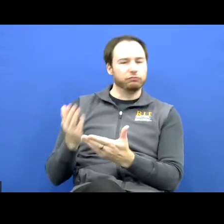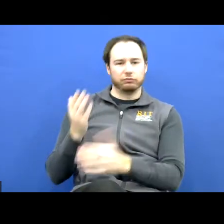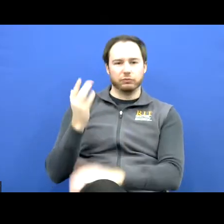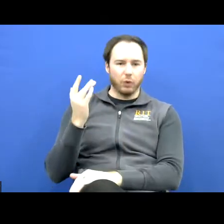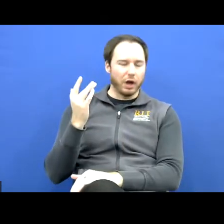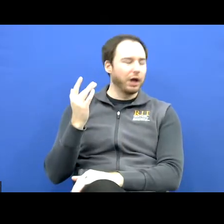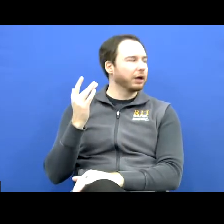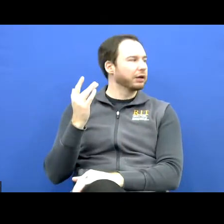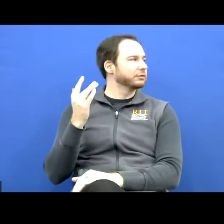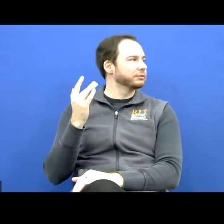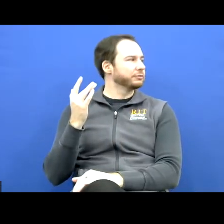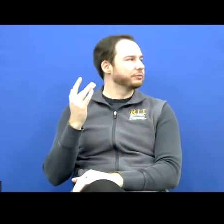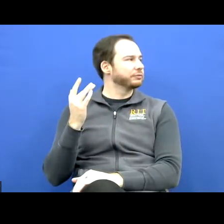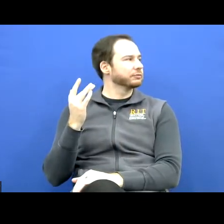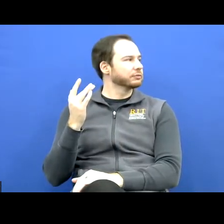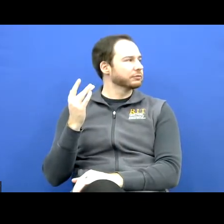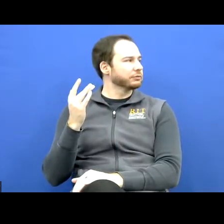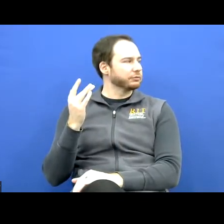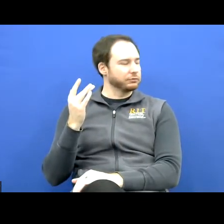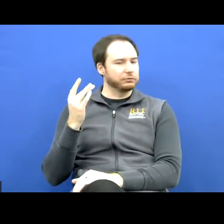Because,